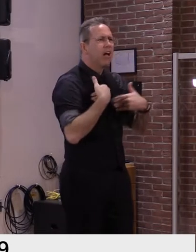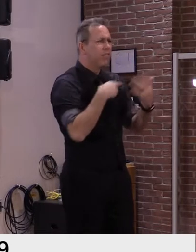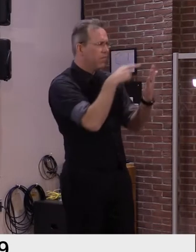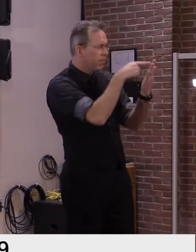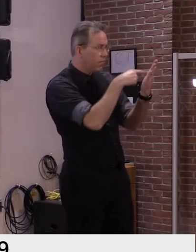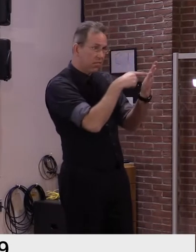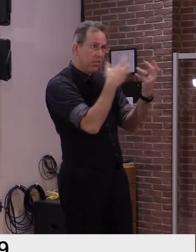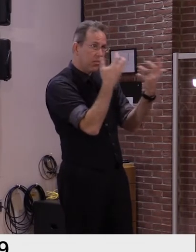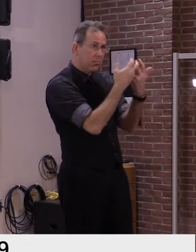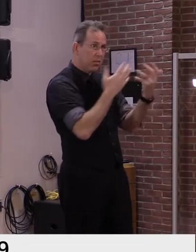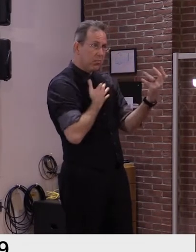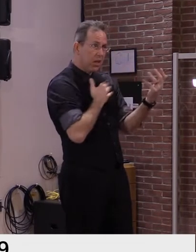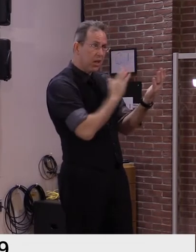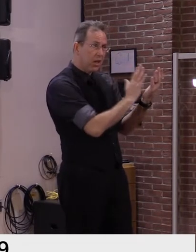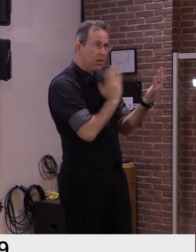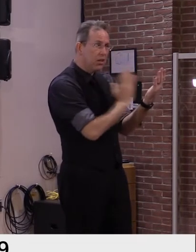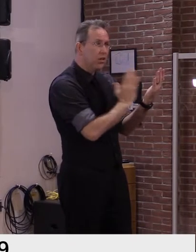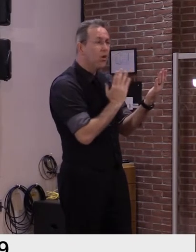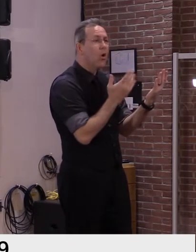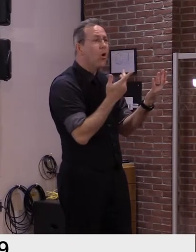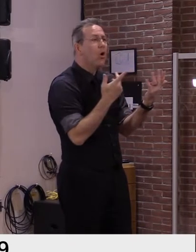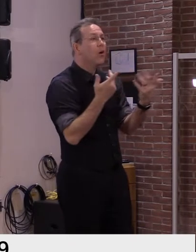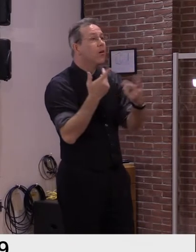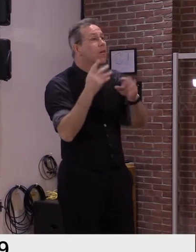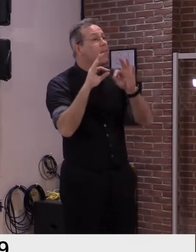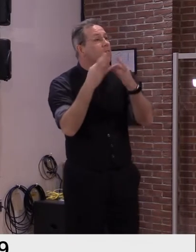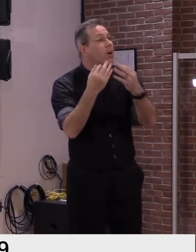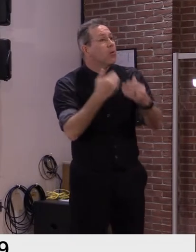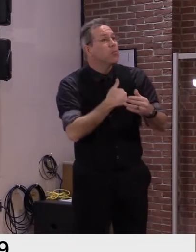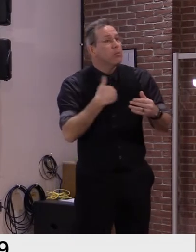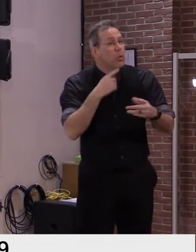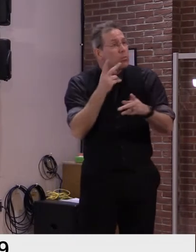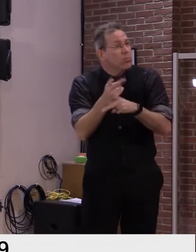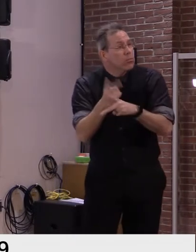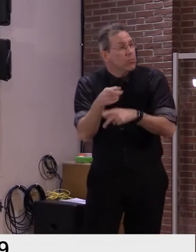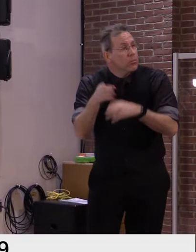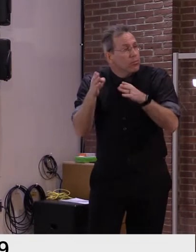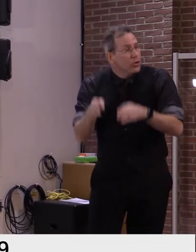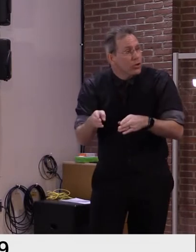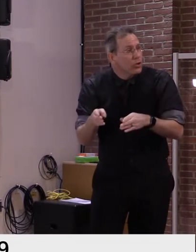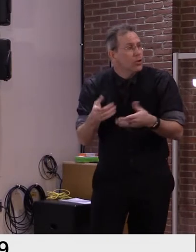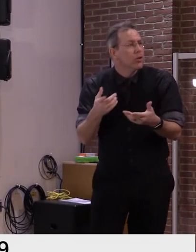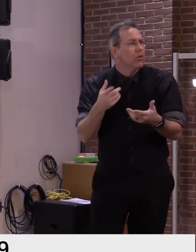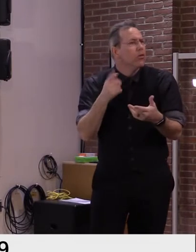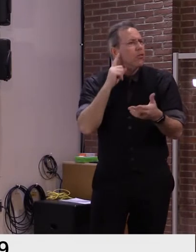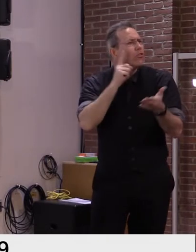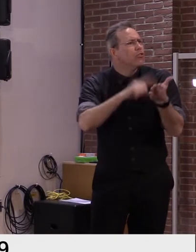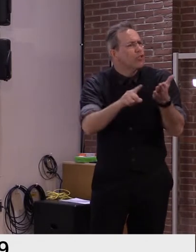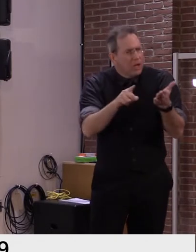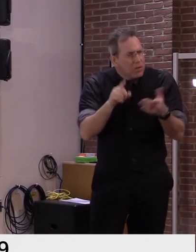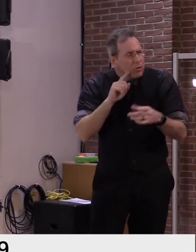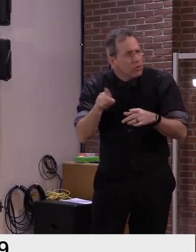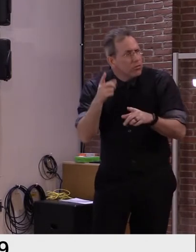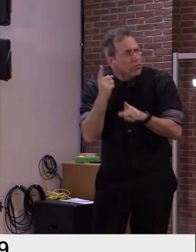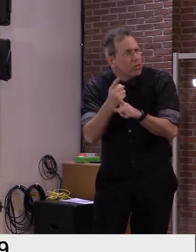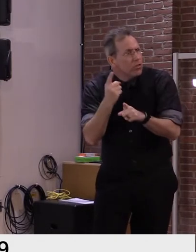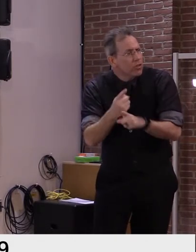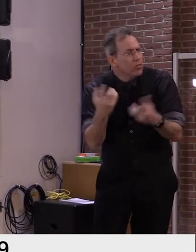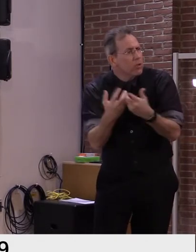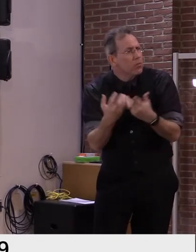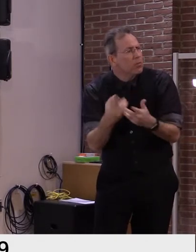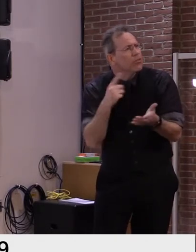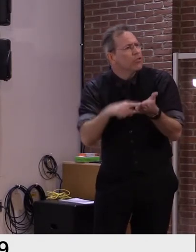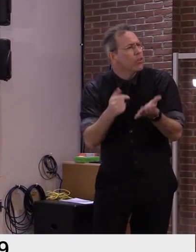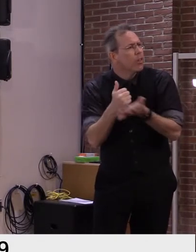members, caregivers, and case managers can also check for the list for others in their care.